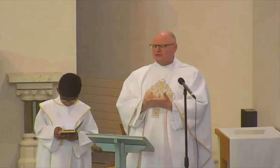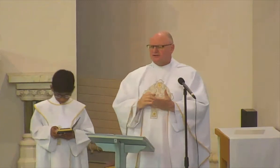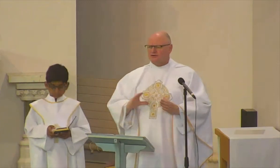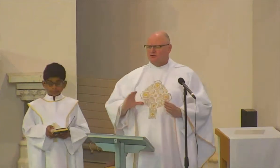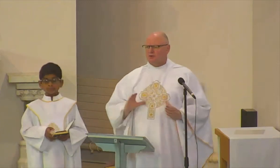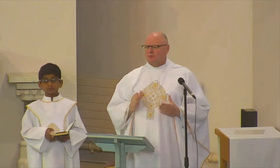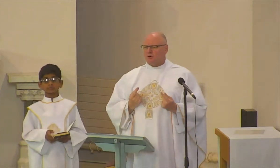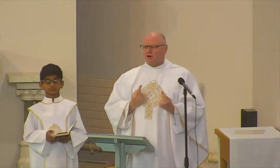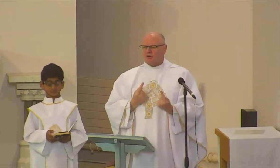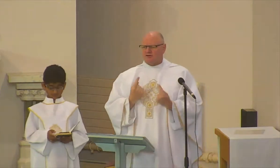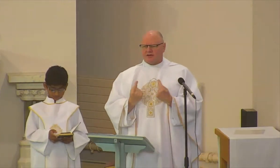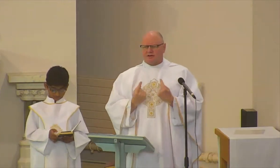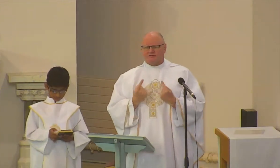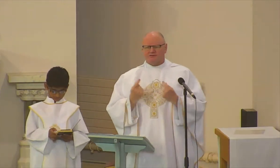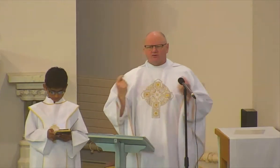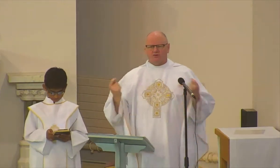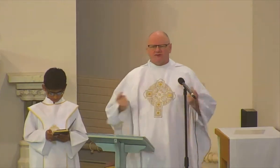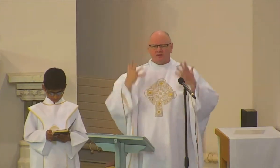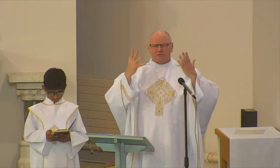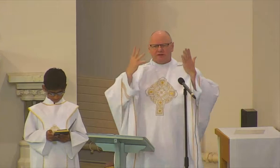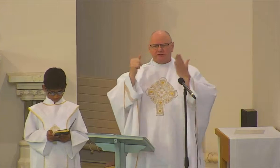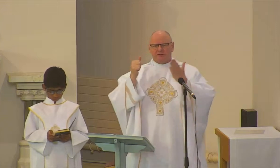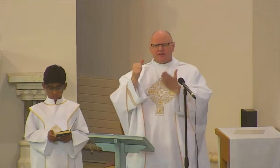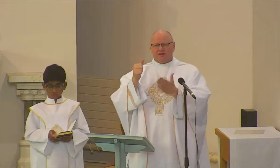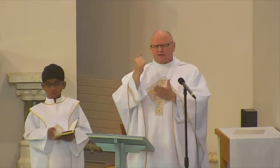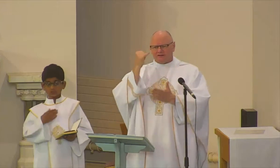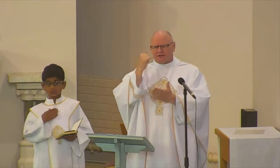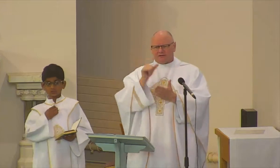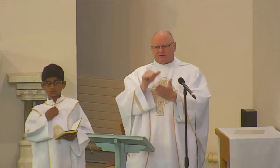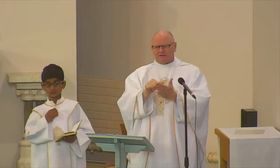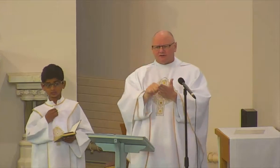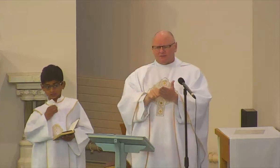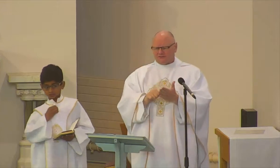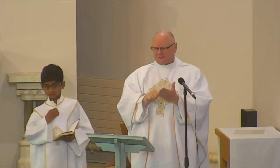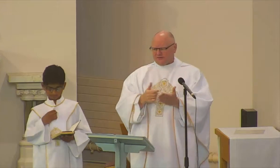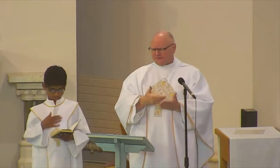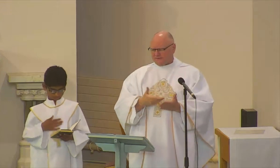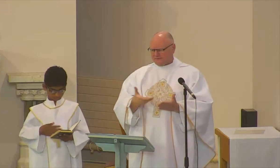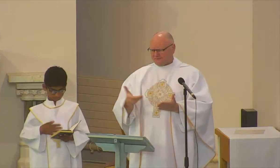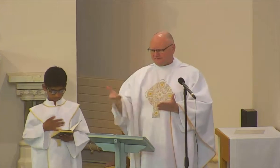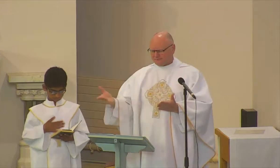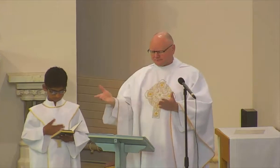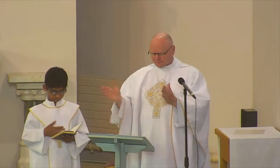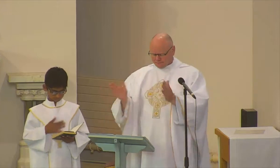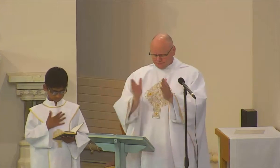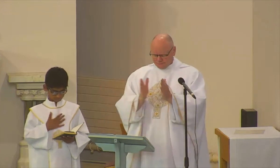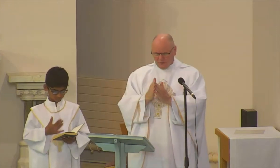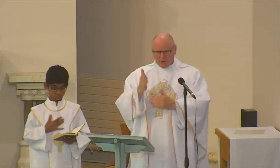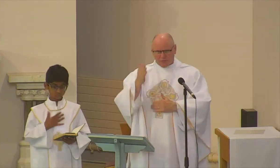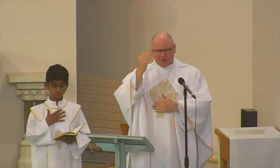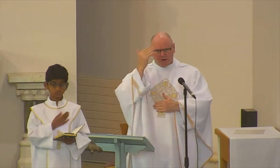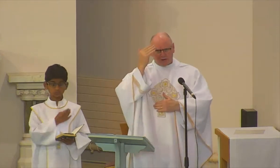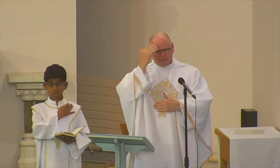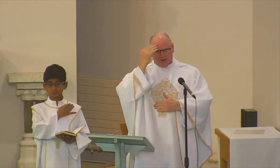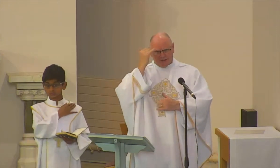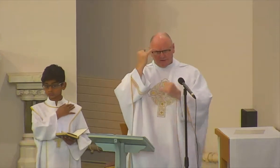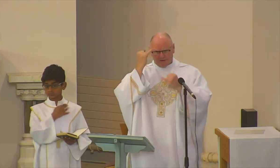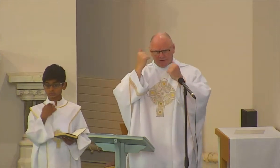and so prepare ourselves to celebrate the sacred mysteries. We call to mind the